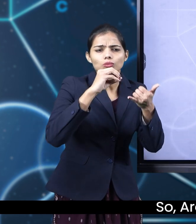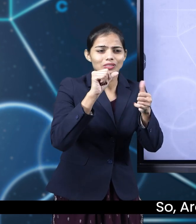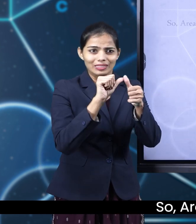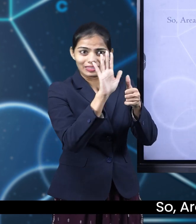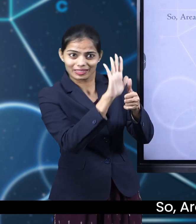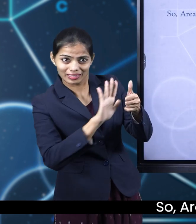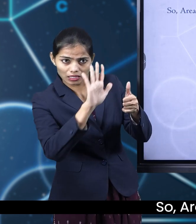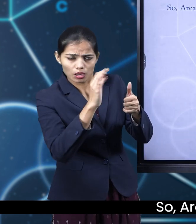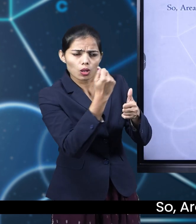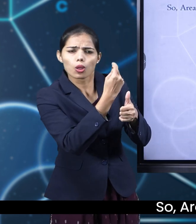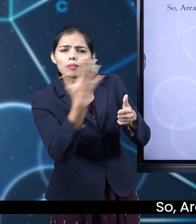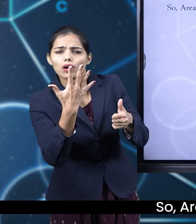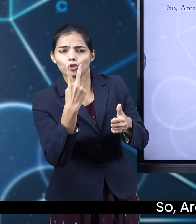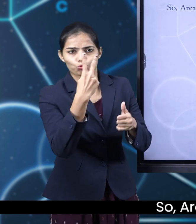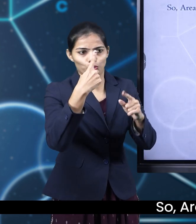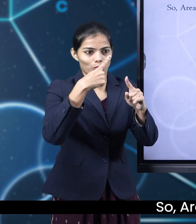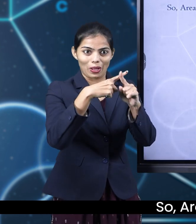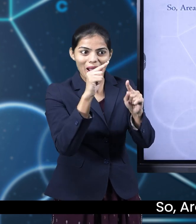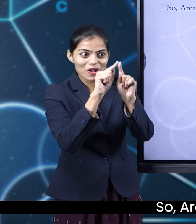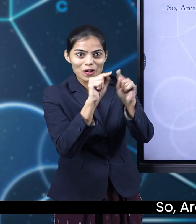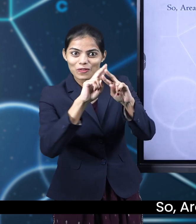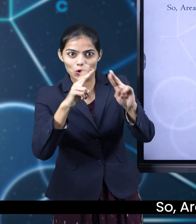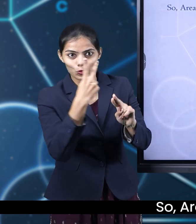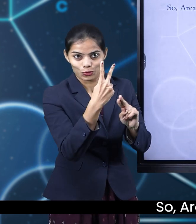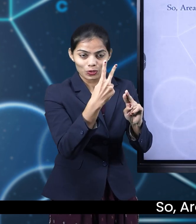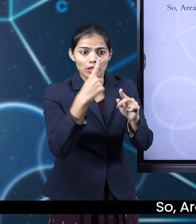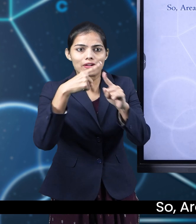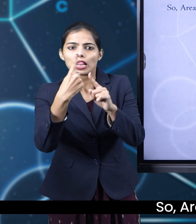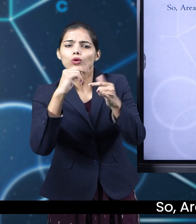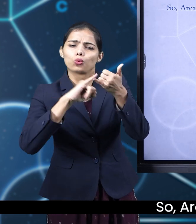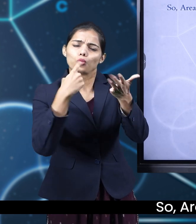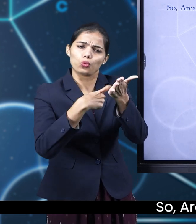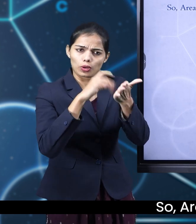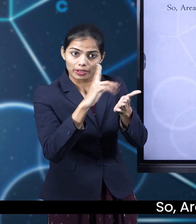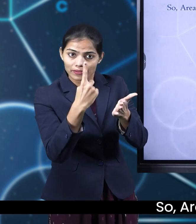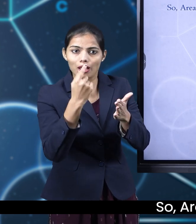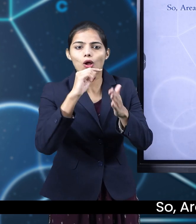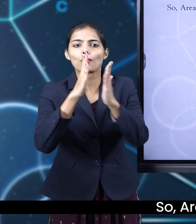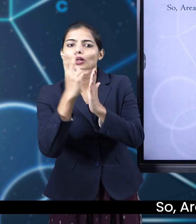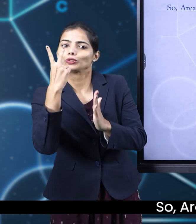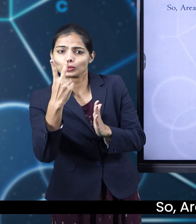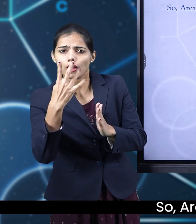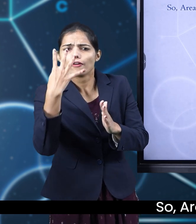So, area of the figure is equal to 2 into 1 plus 4 into 1 by 2